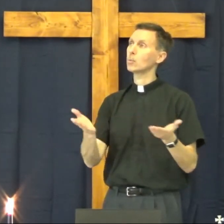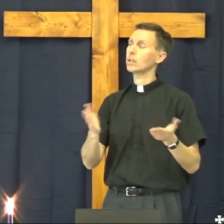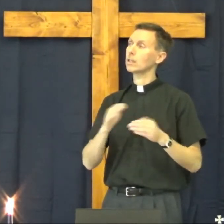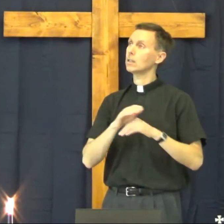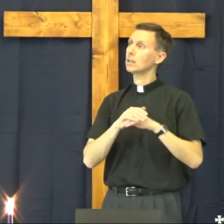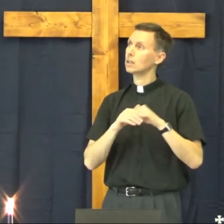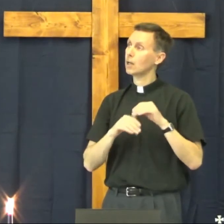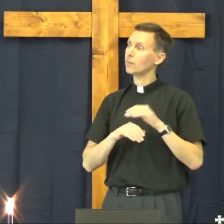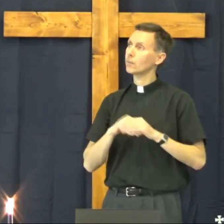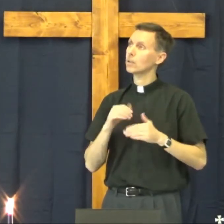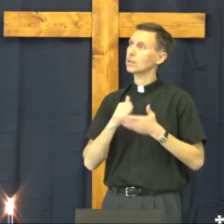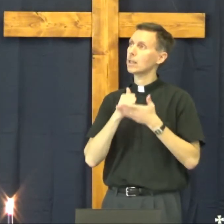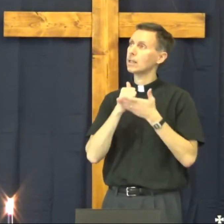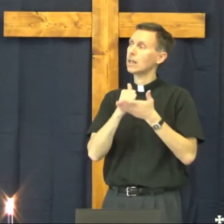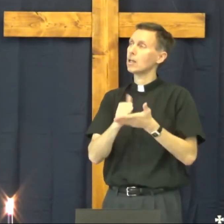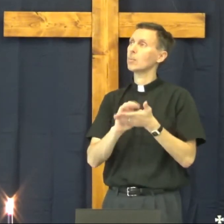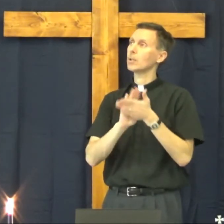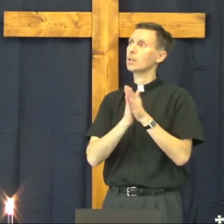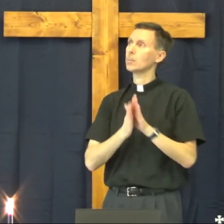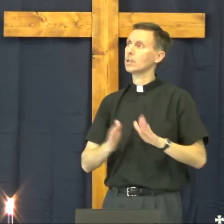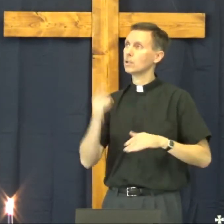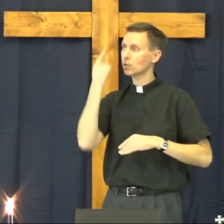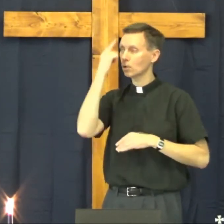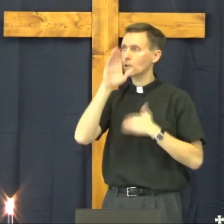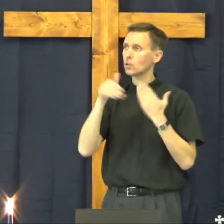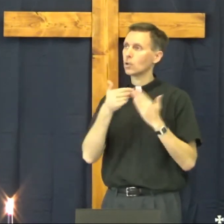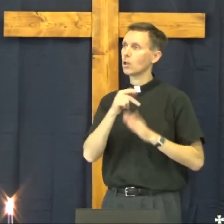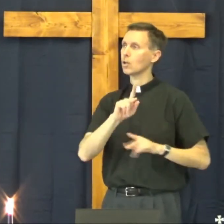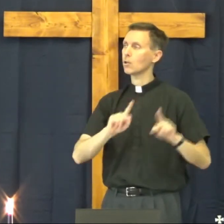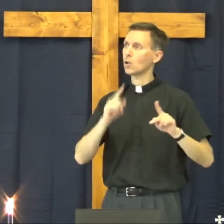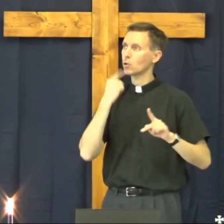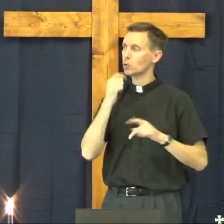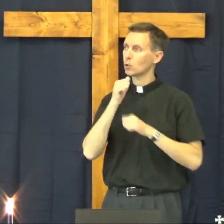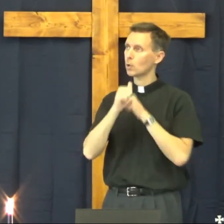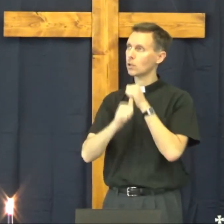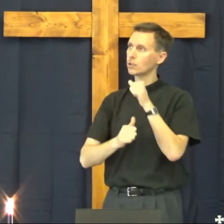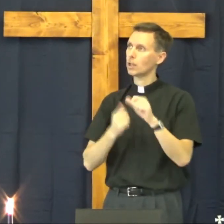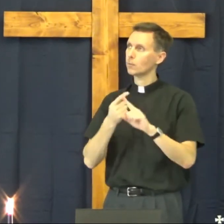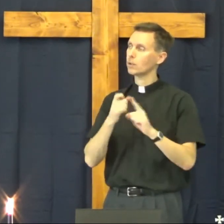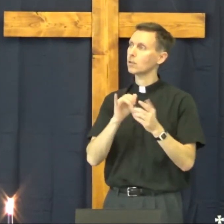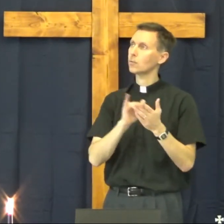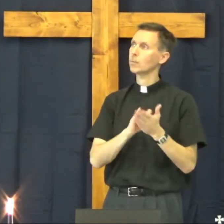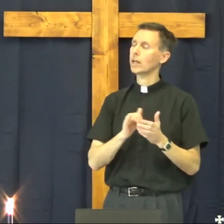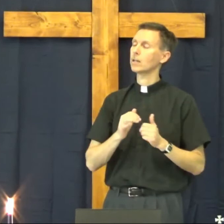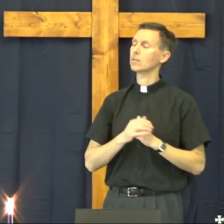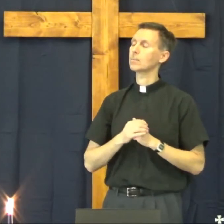Bring comfort and help and peace to all those who are suffering from that.